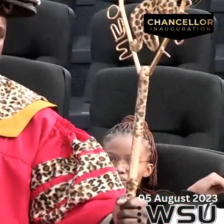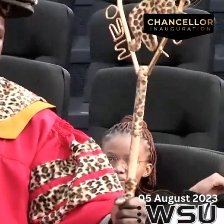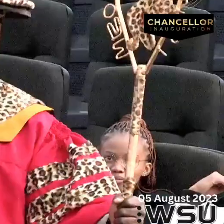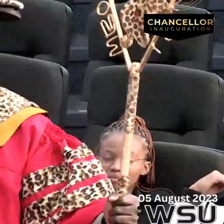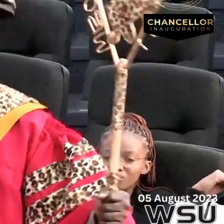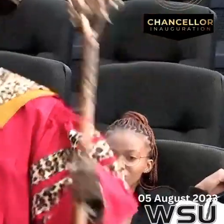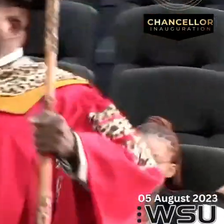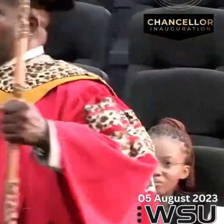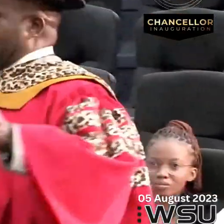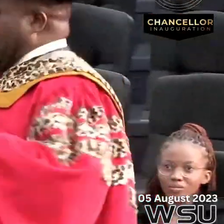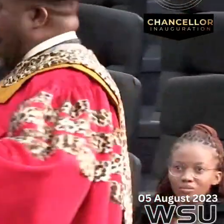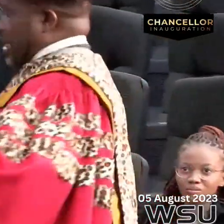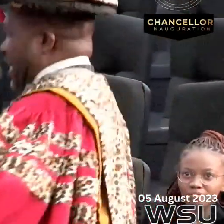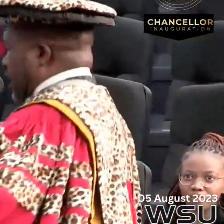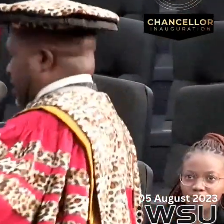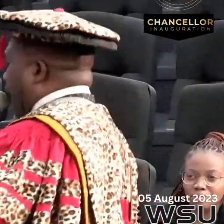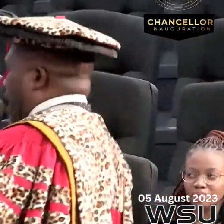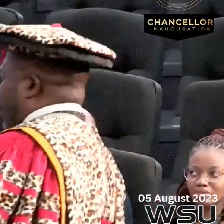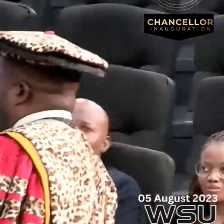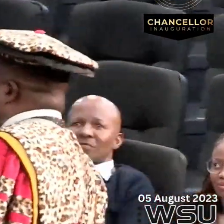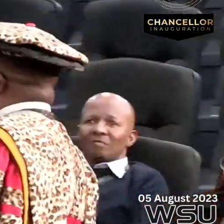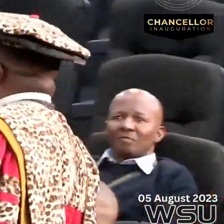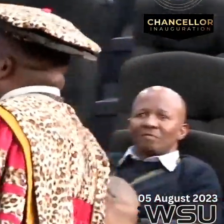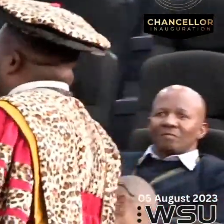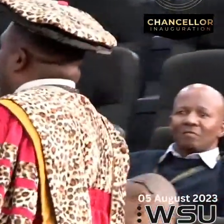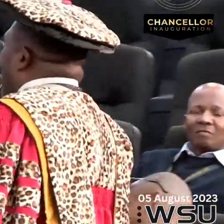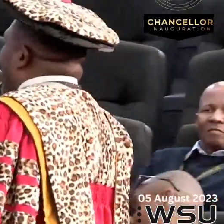yivana pakum dinazise.